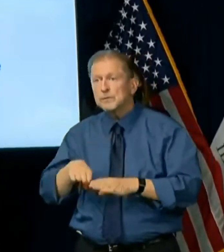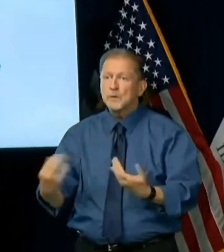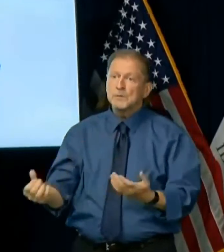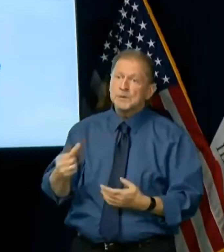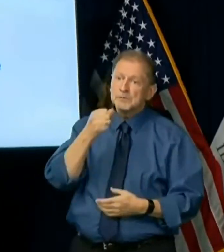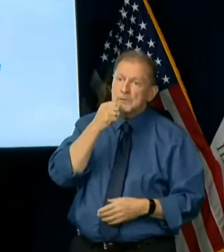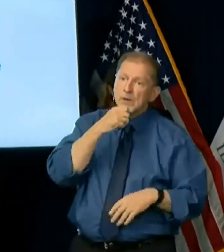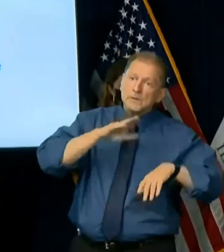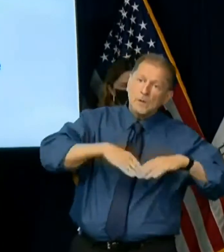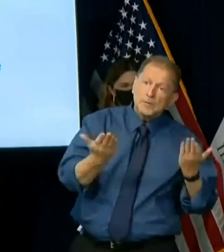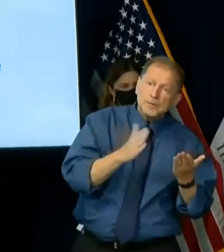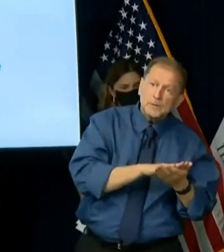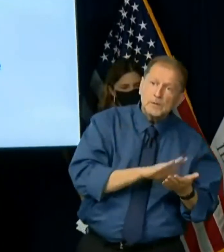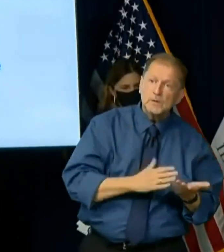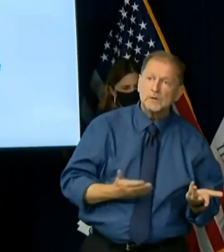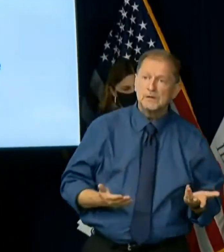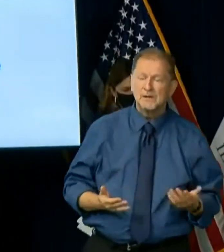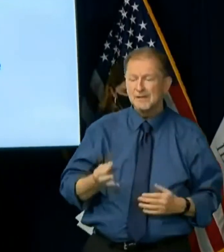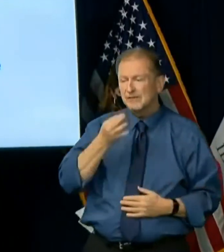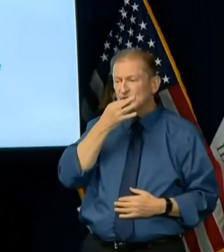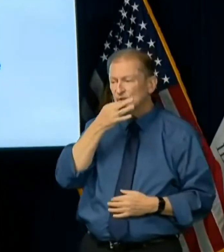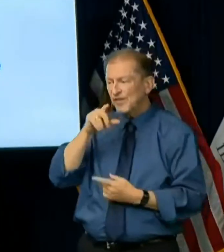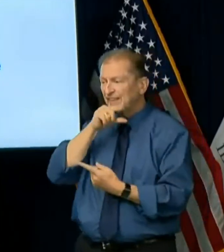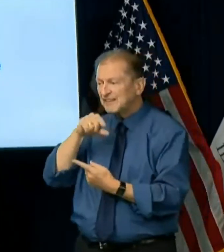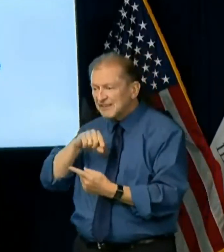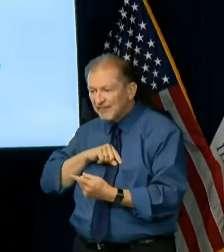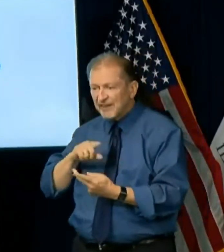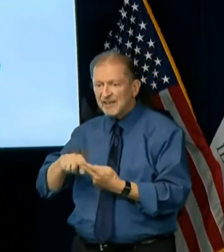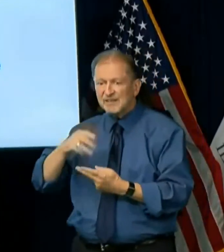With the holidays just weeks away, let's all commit to